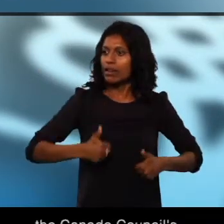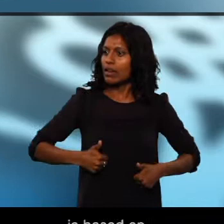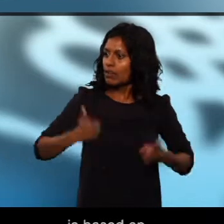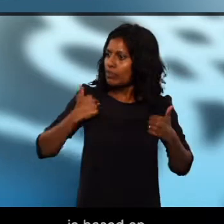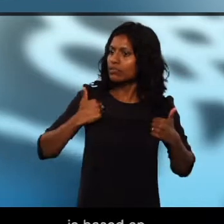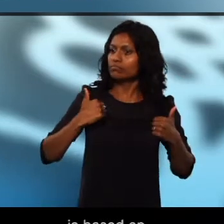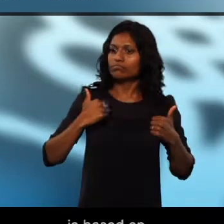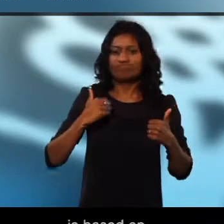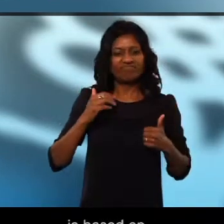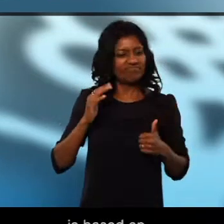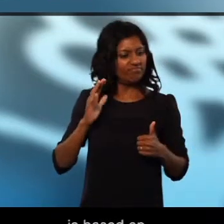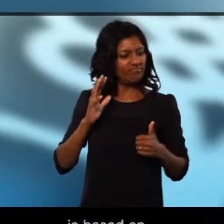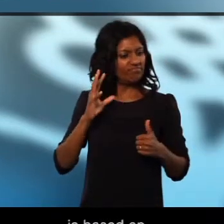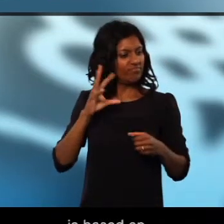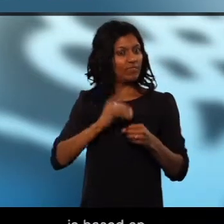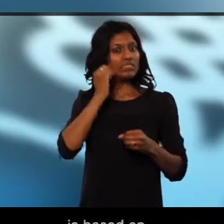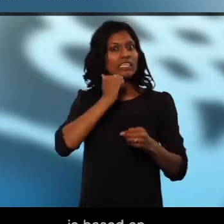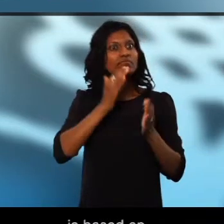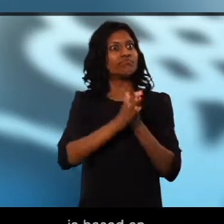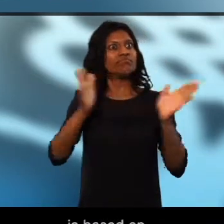is based on lived experience.